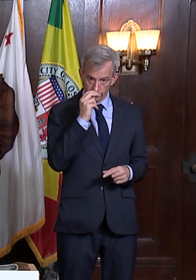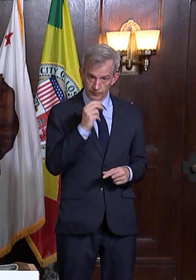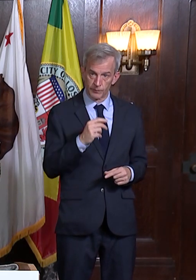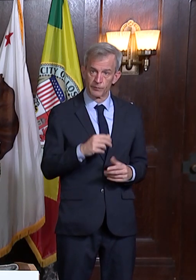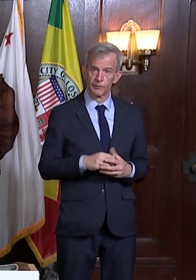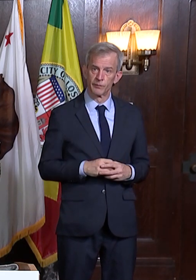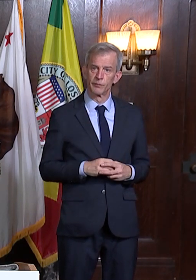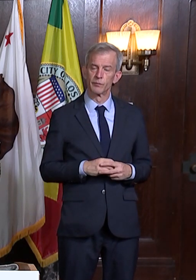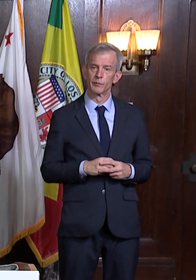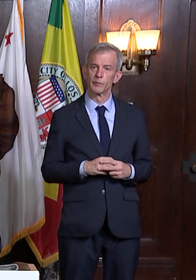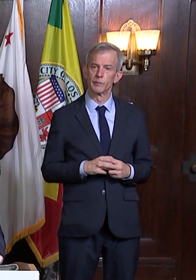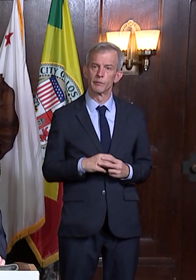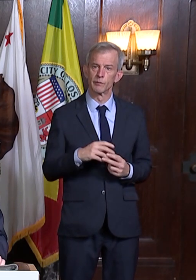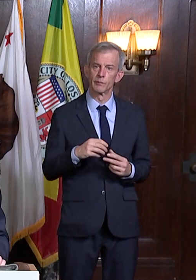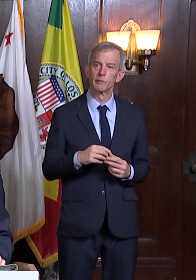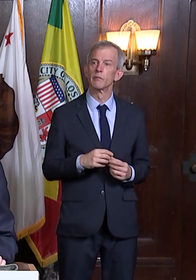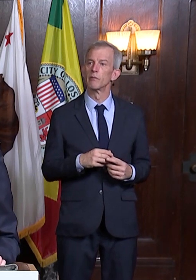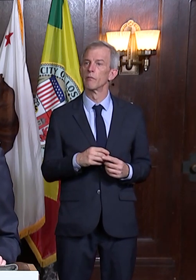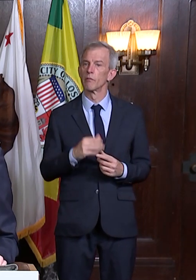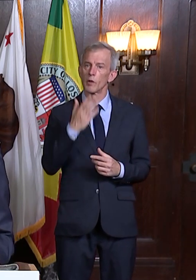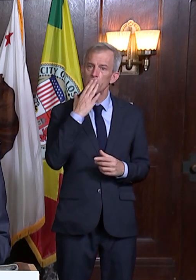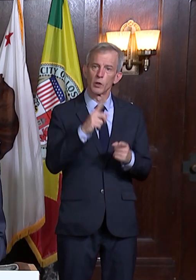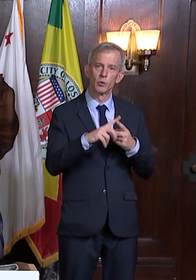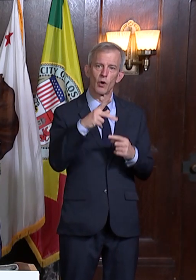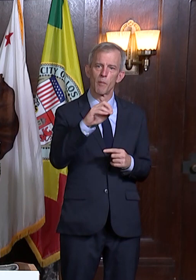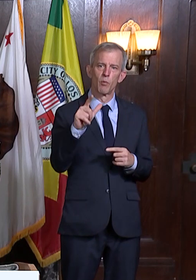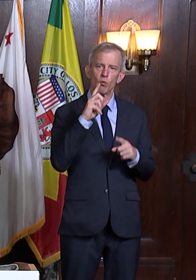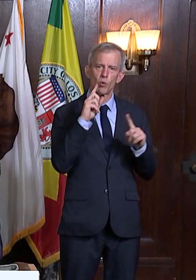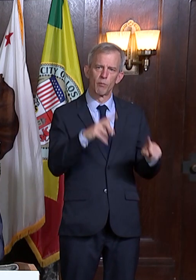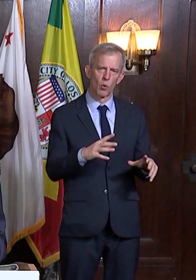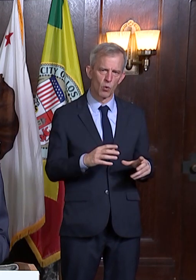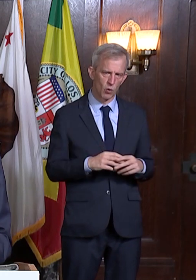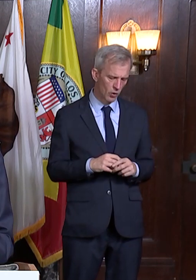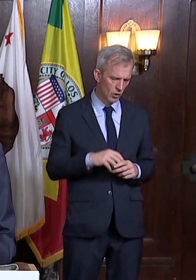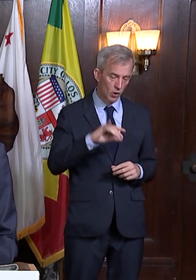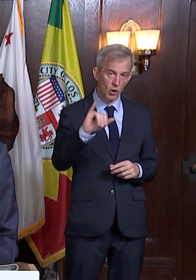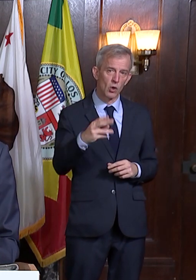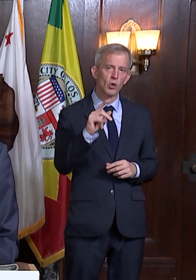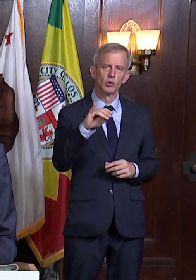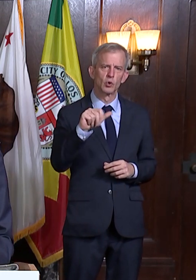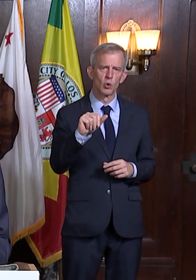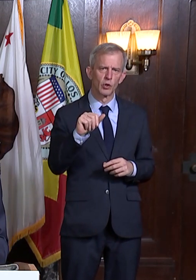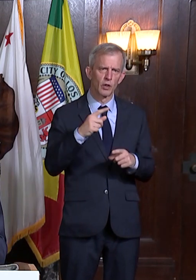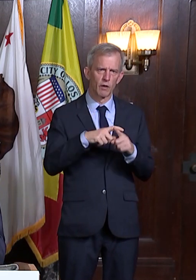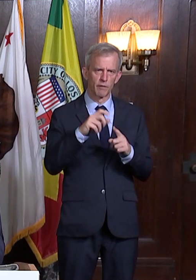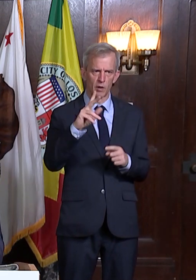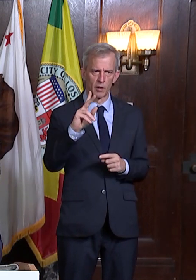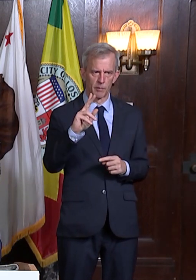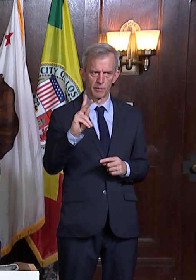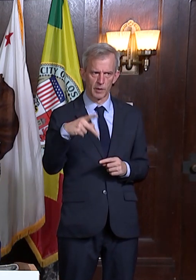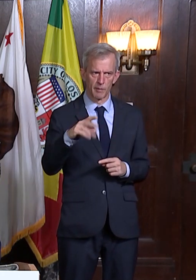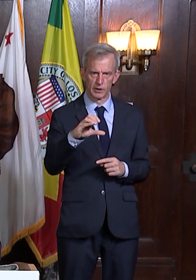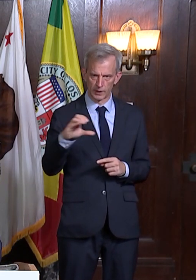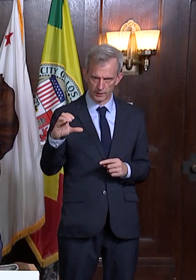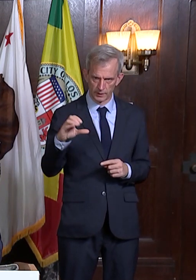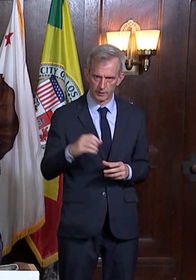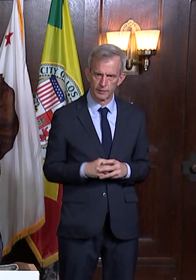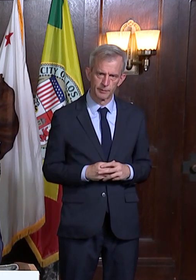as always. And thank you to our pool reporter who is here. Hi, Julia Paskin with KPCC and LAist. Thanks so much for taking our questions. Thank